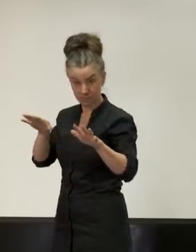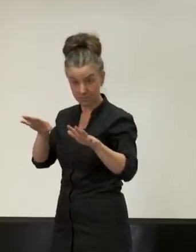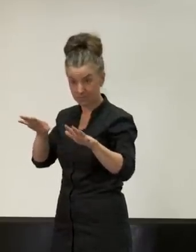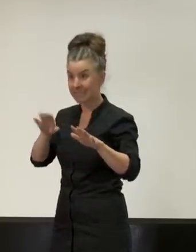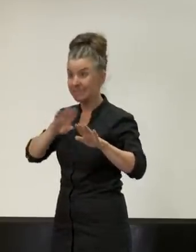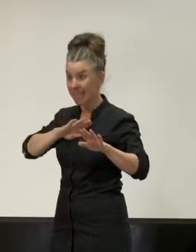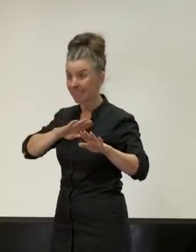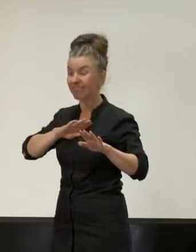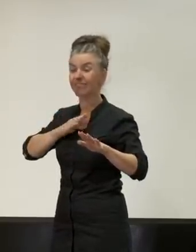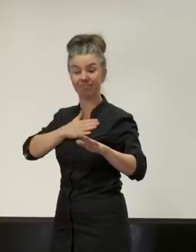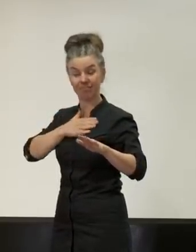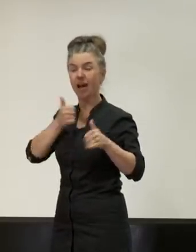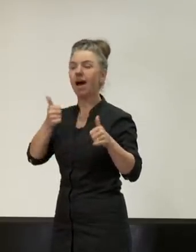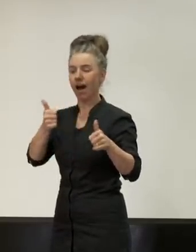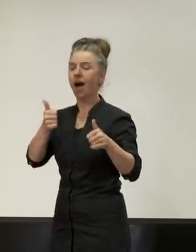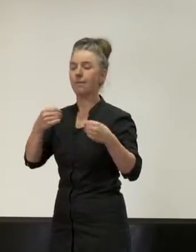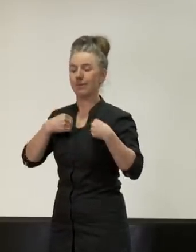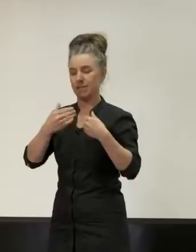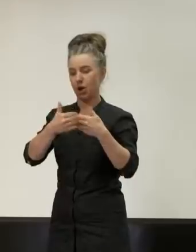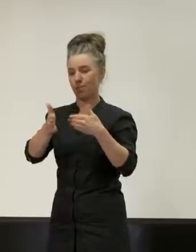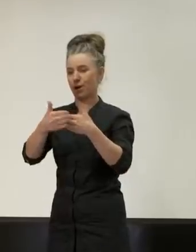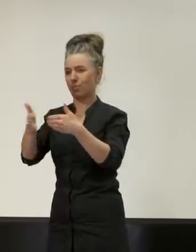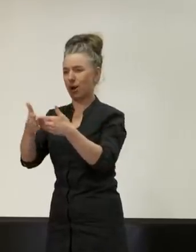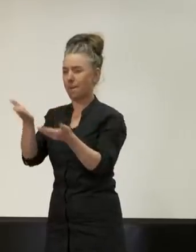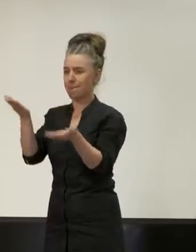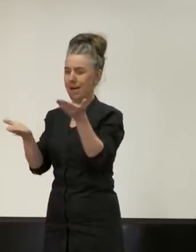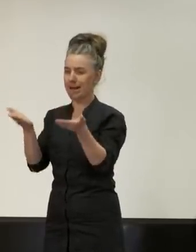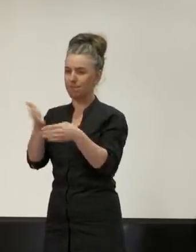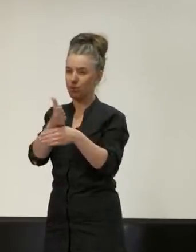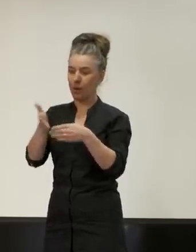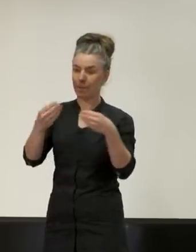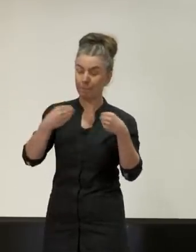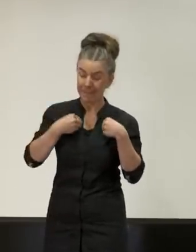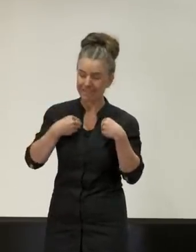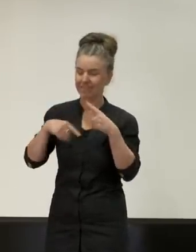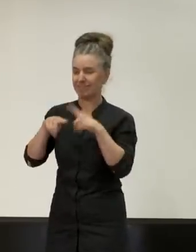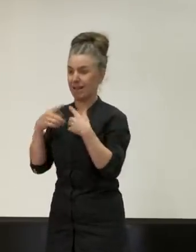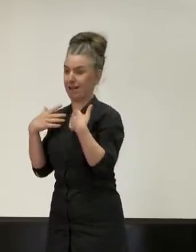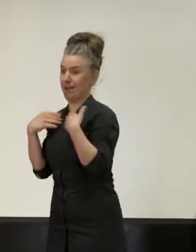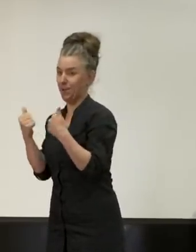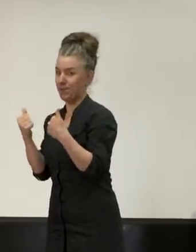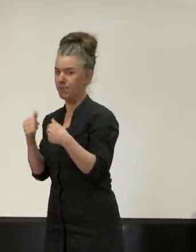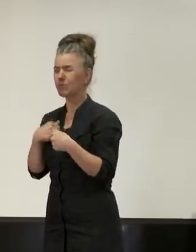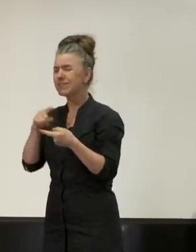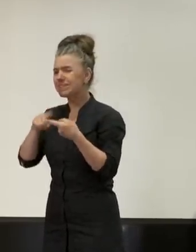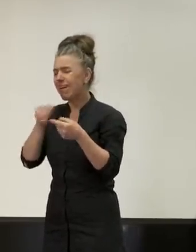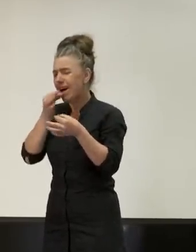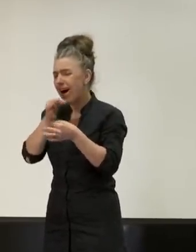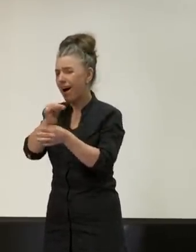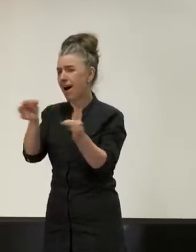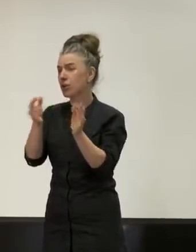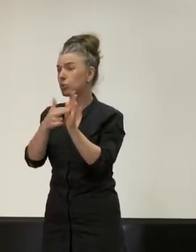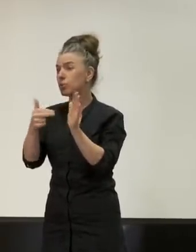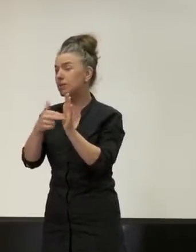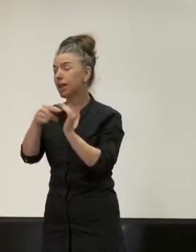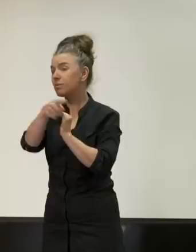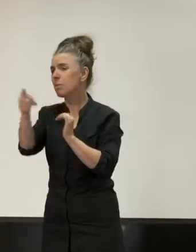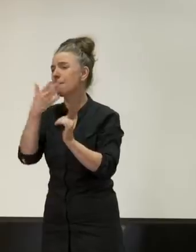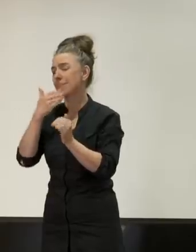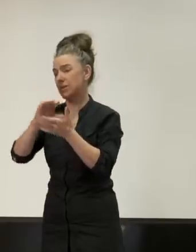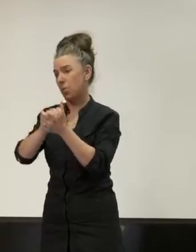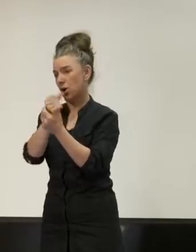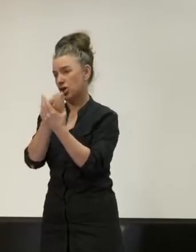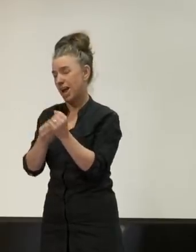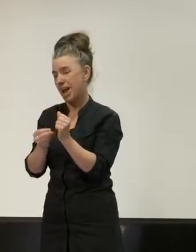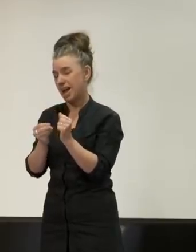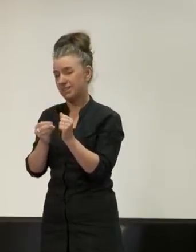up the economy. And we've done that all the way through. We will still ask New Zealanders, though, to keep some of the basics. Keep washing your hands.